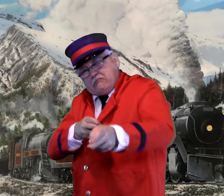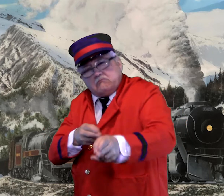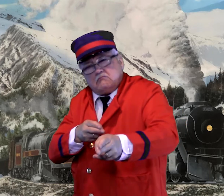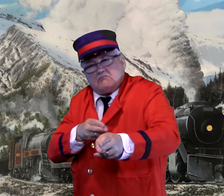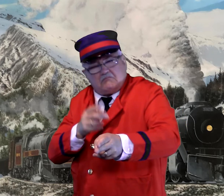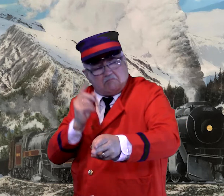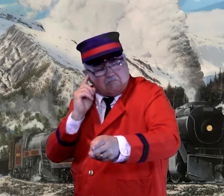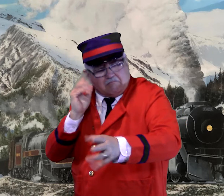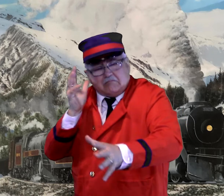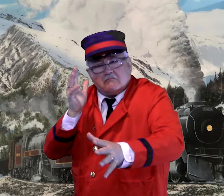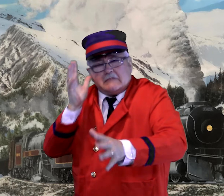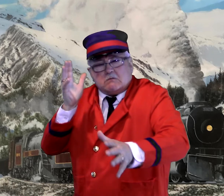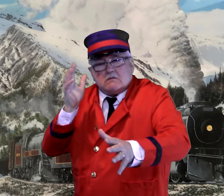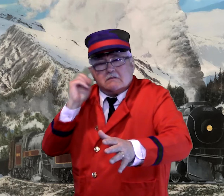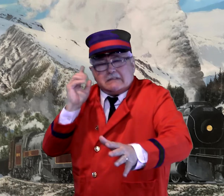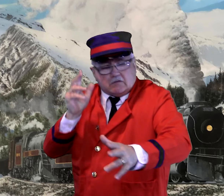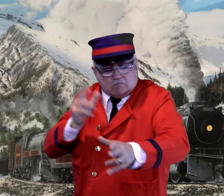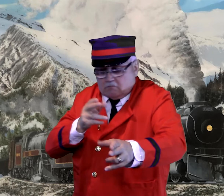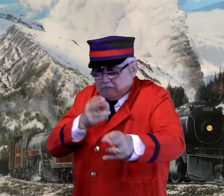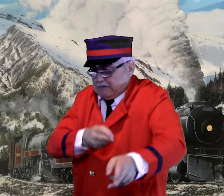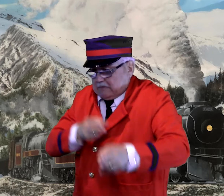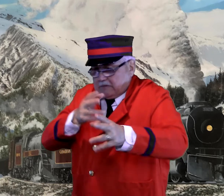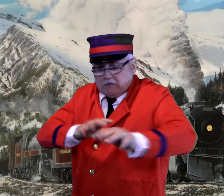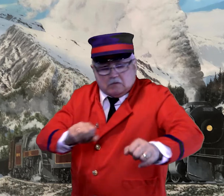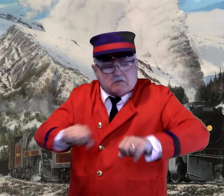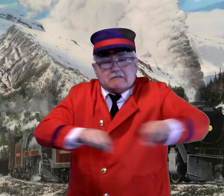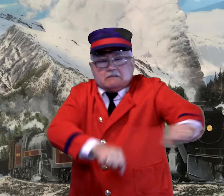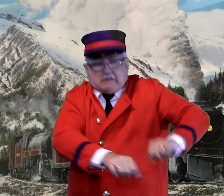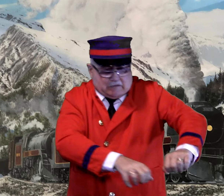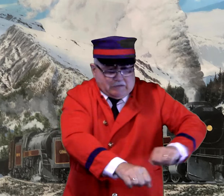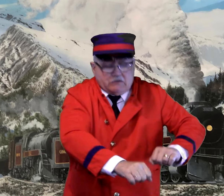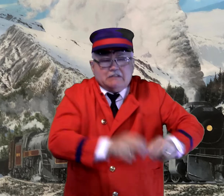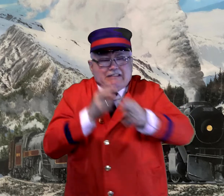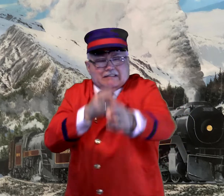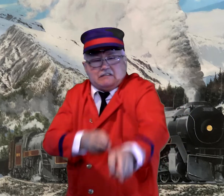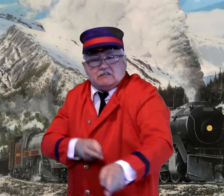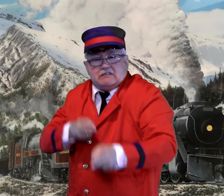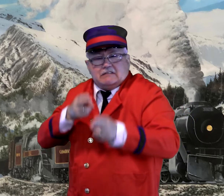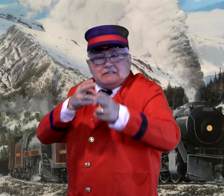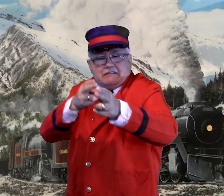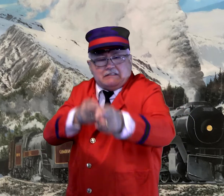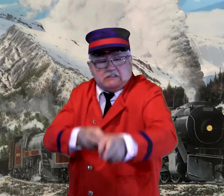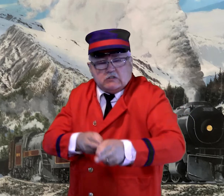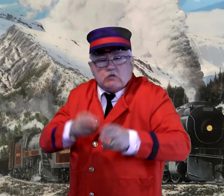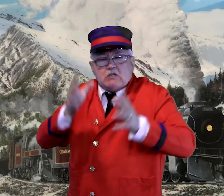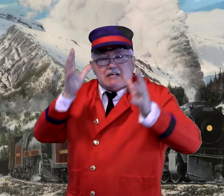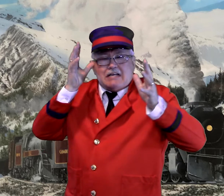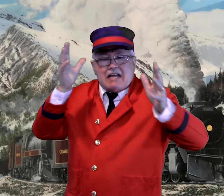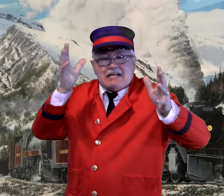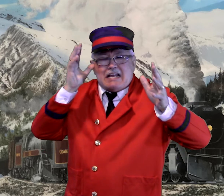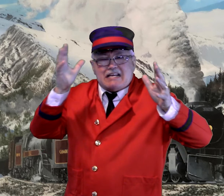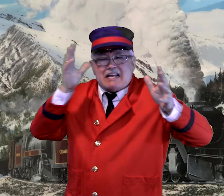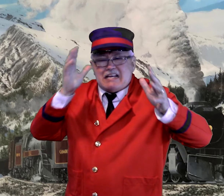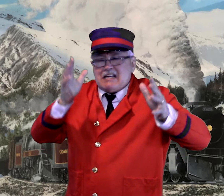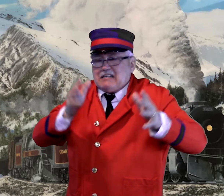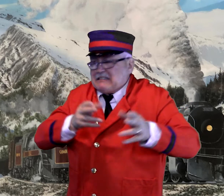track, and all of a sudden one time, the engineer heard a terrible racket and slowed the train to a